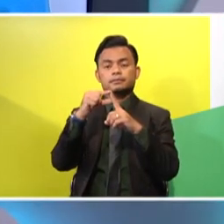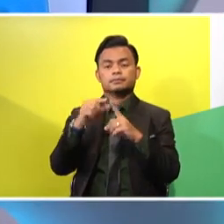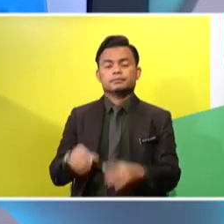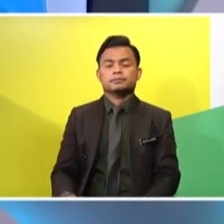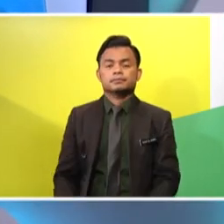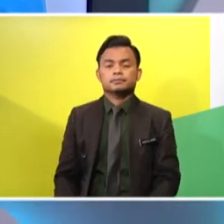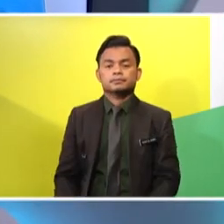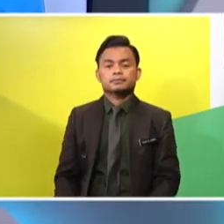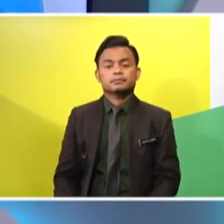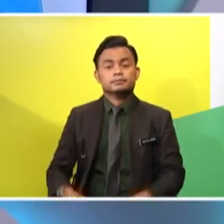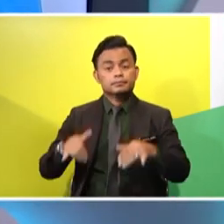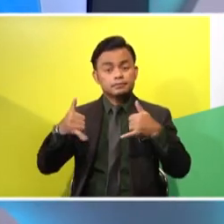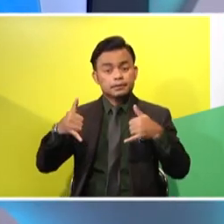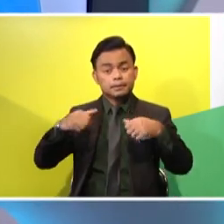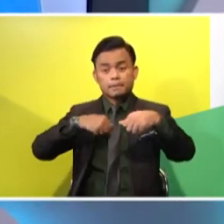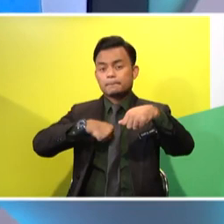playing